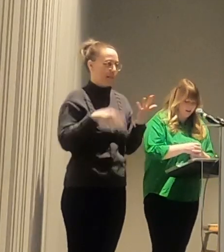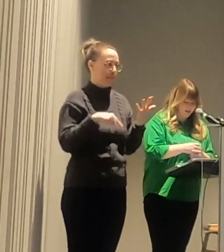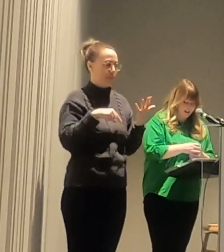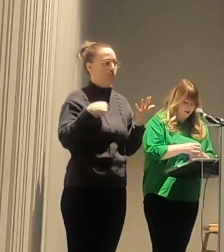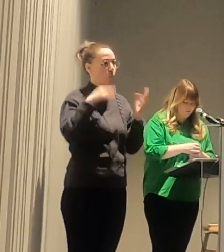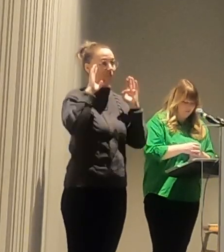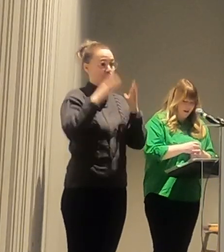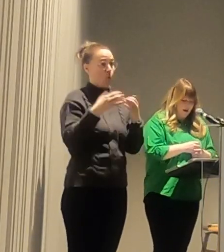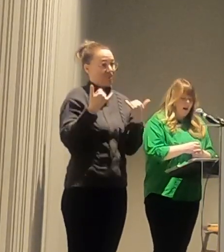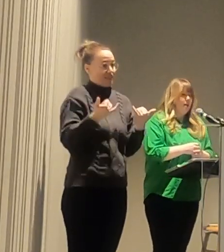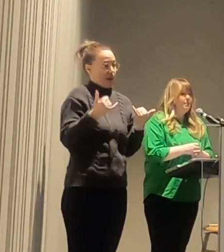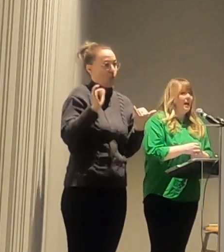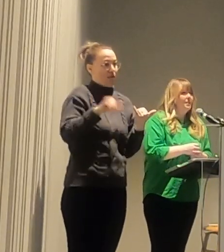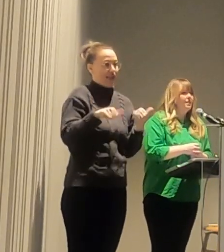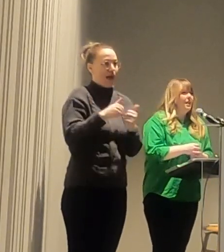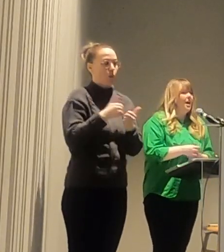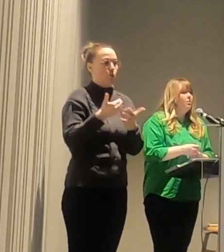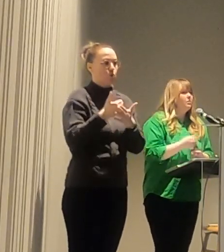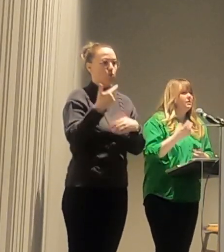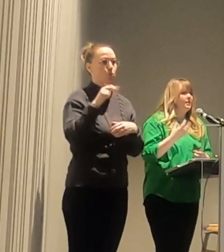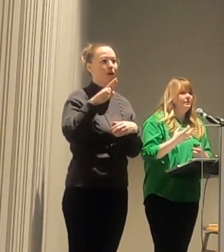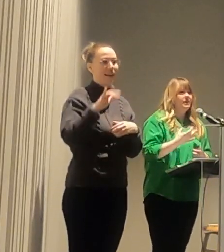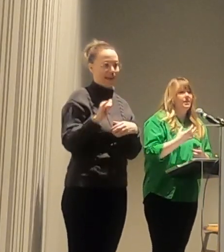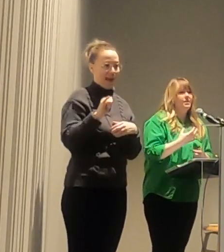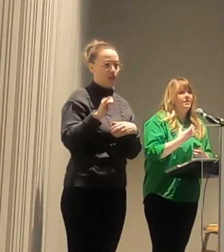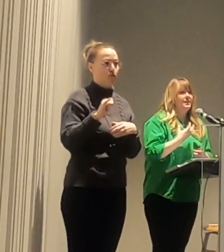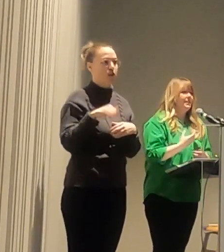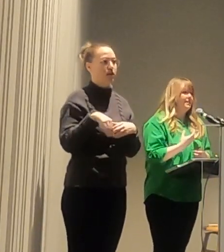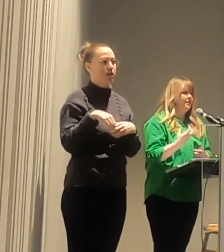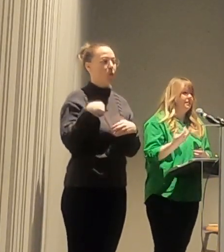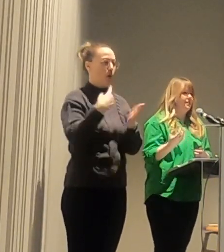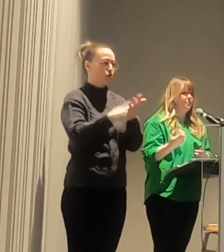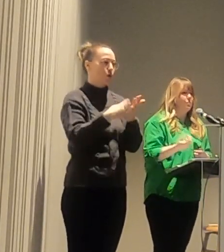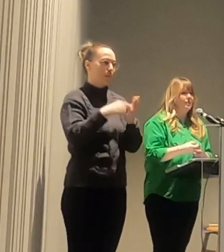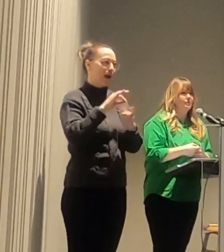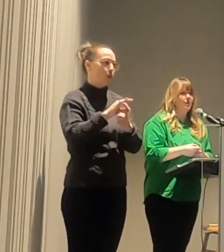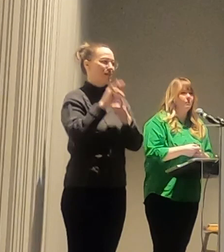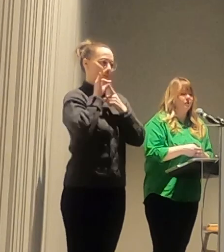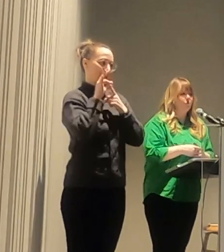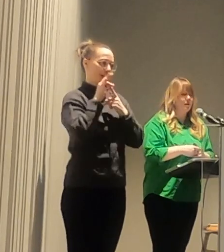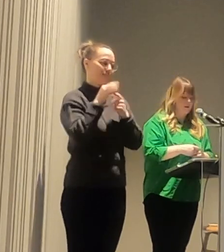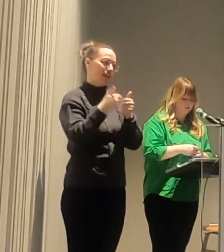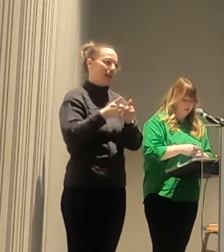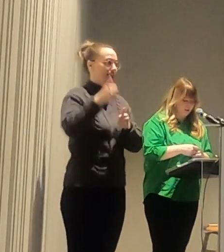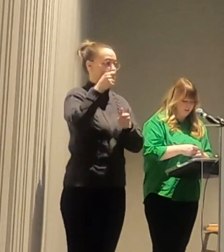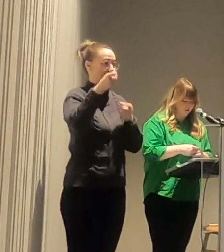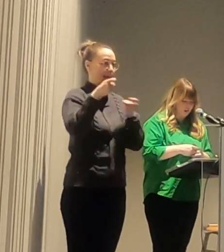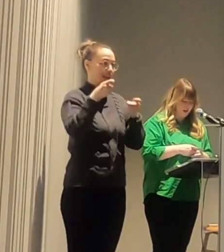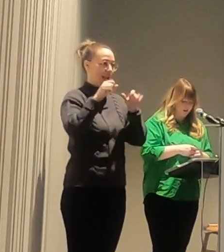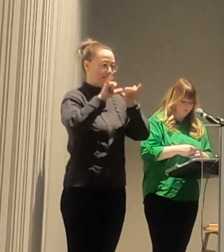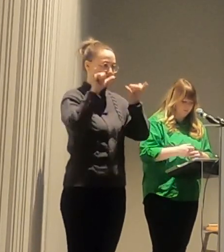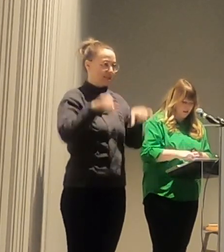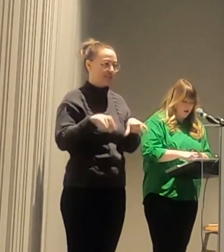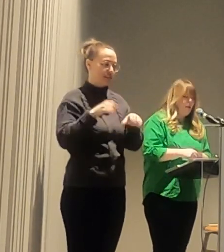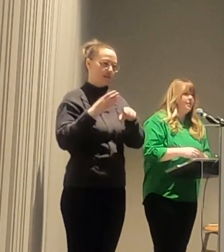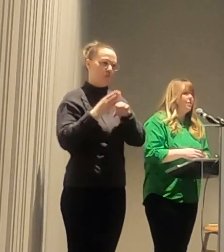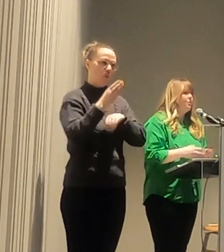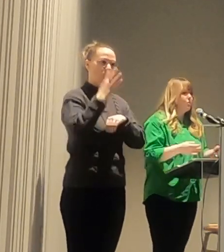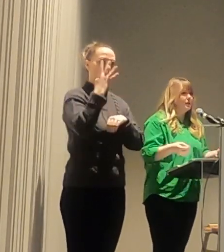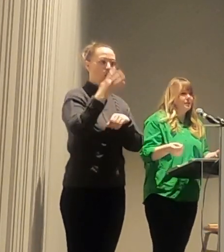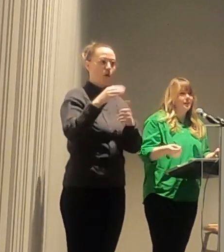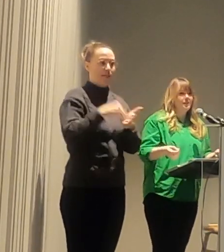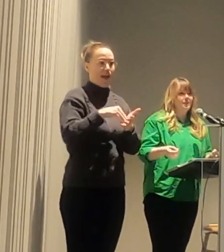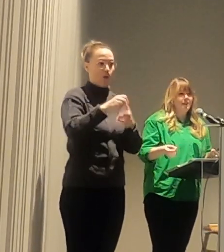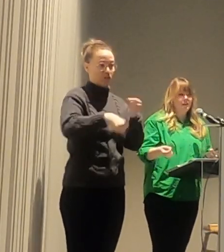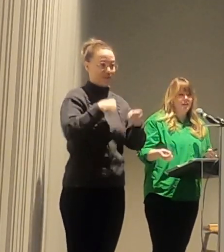in the gallery there, and how significant the dynastic system was for over 4,000 years in China.